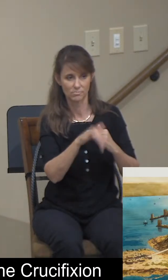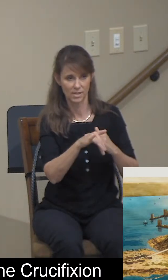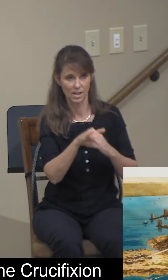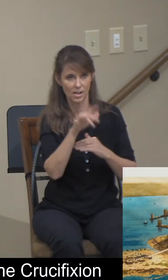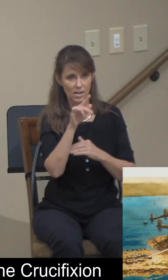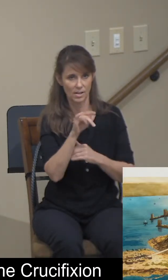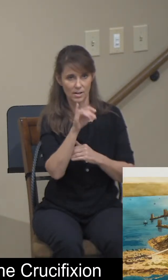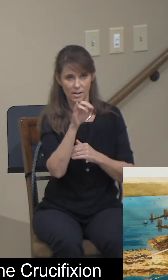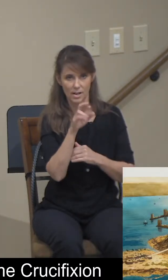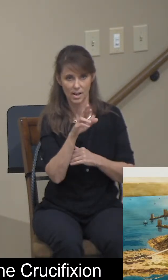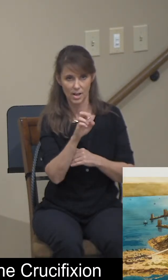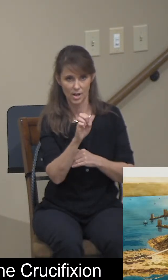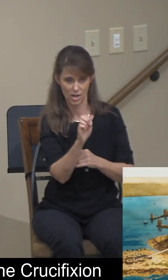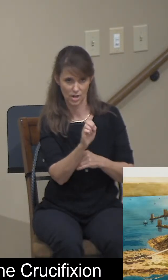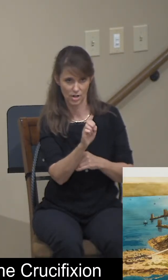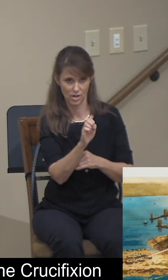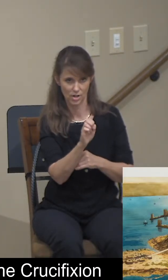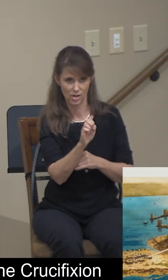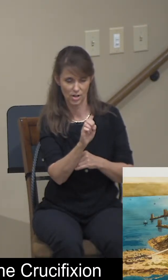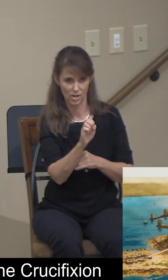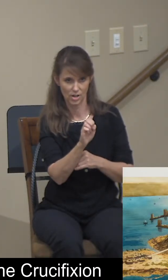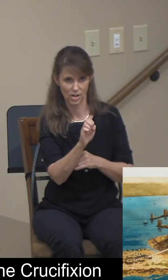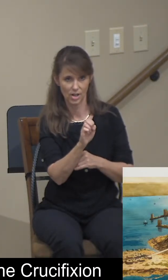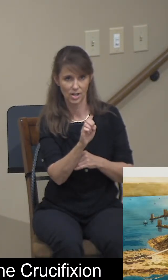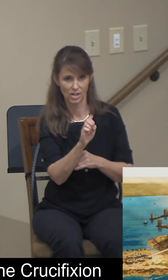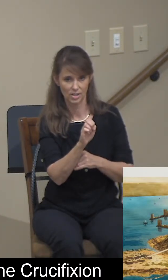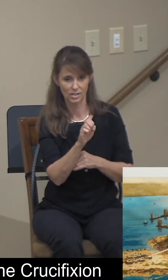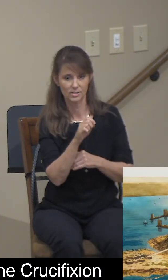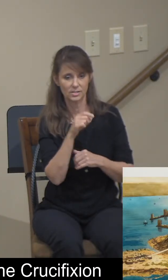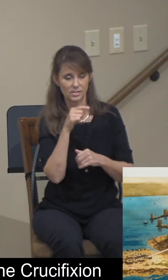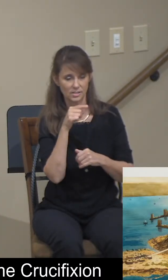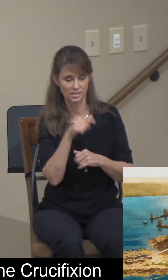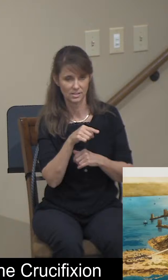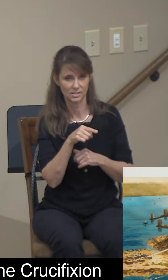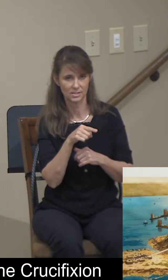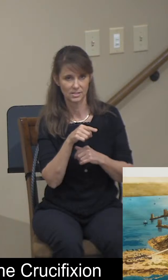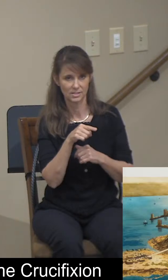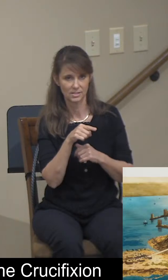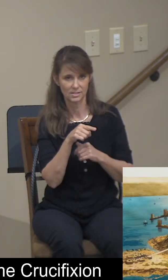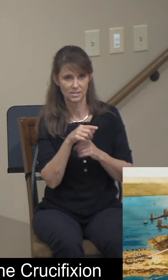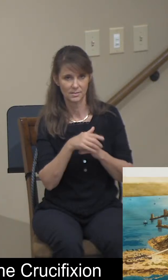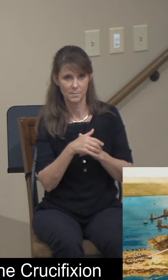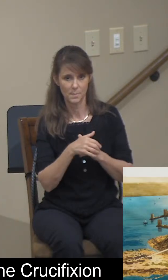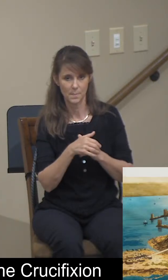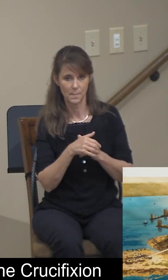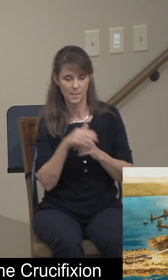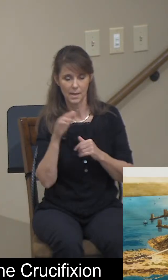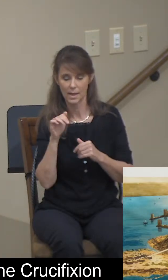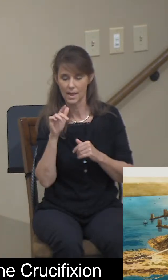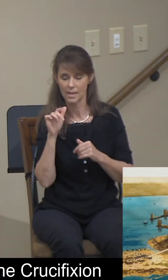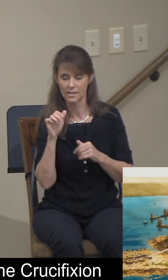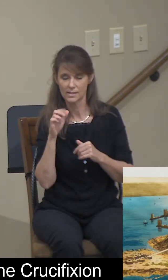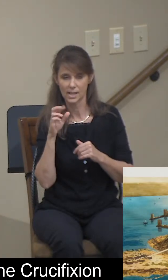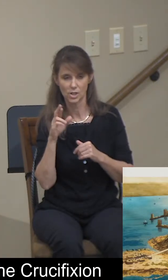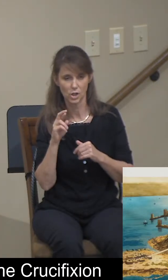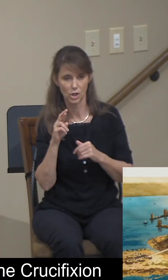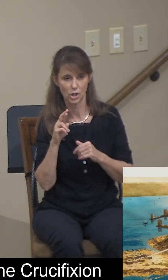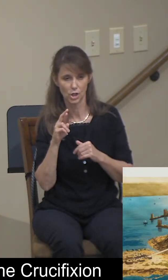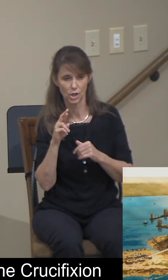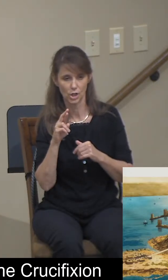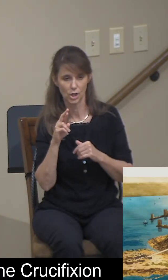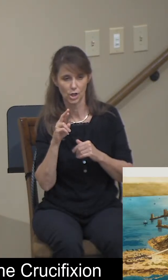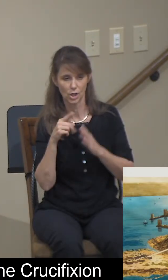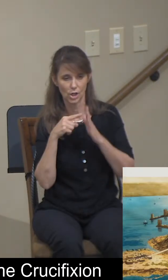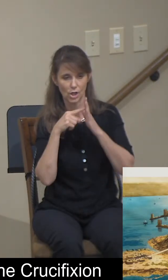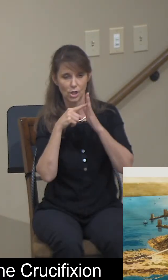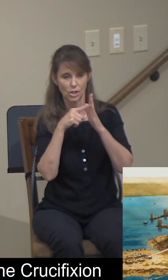done before by a Western power, but eventually adored by the powerful Roman Empire, that Alexander introduced Europe